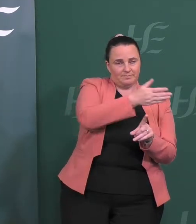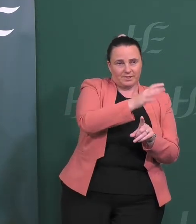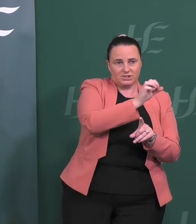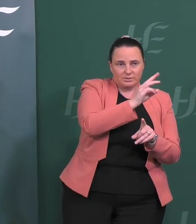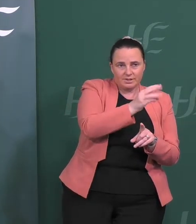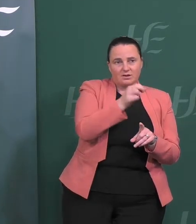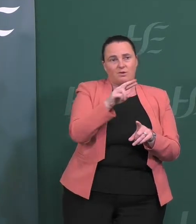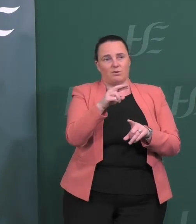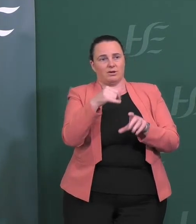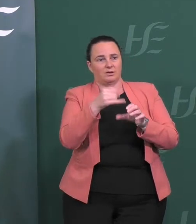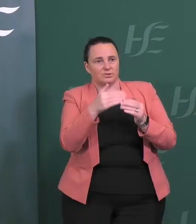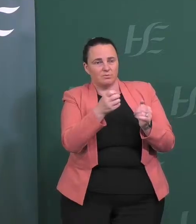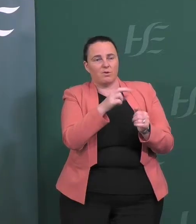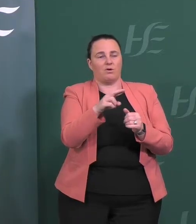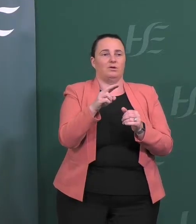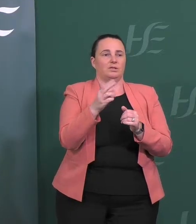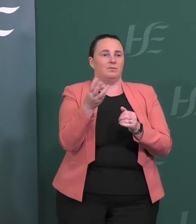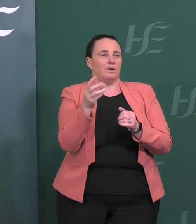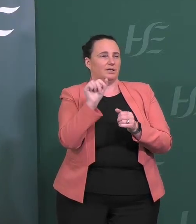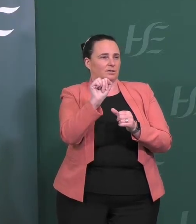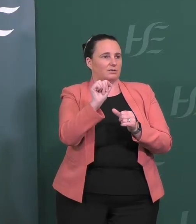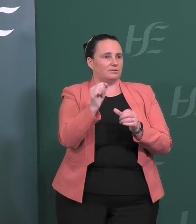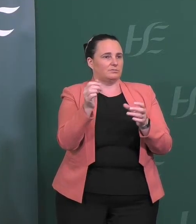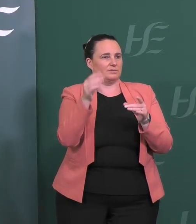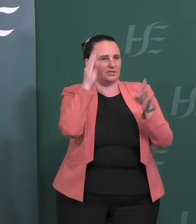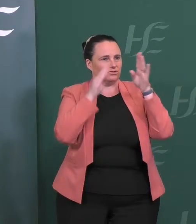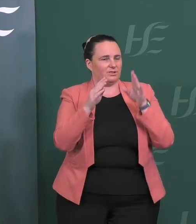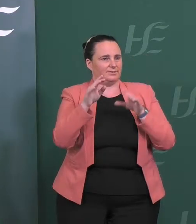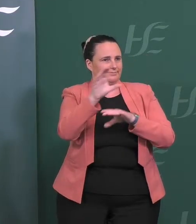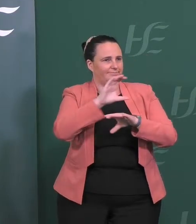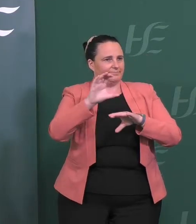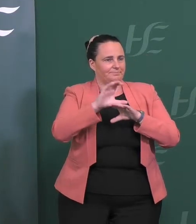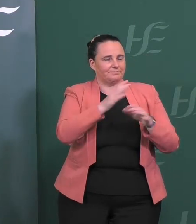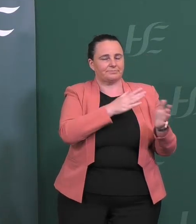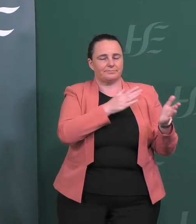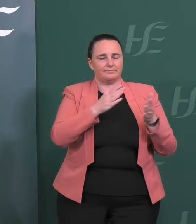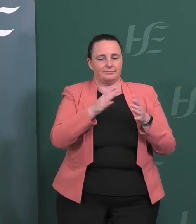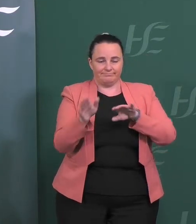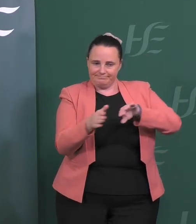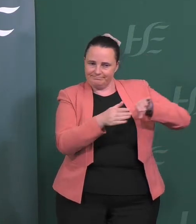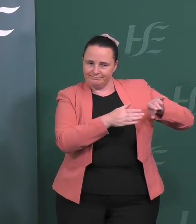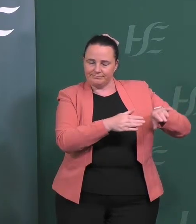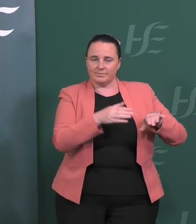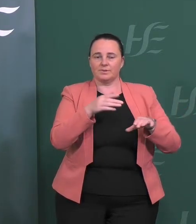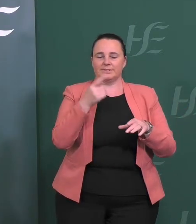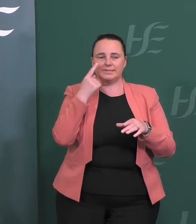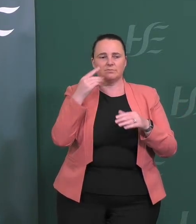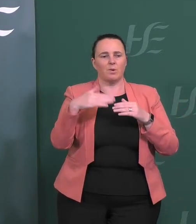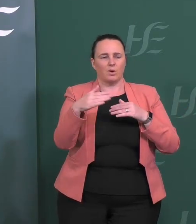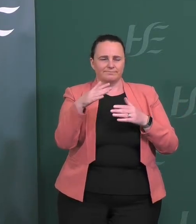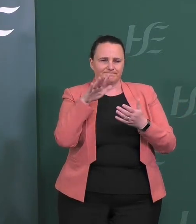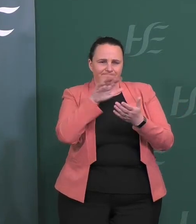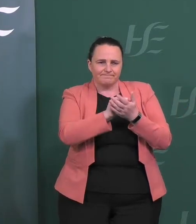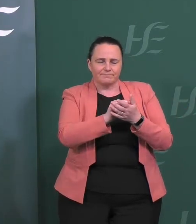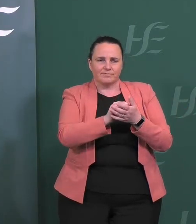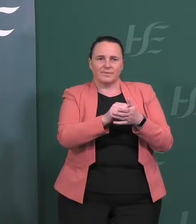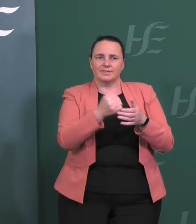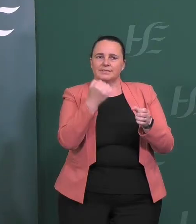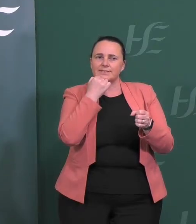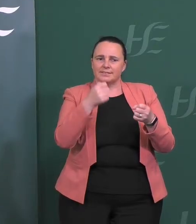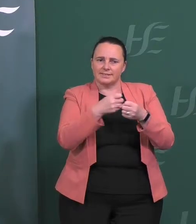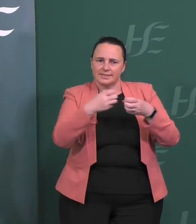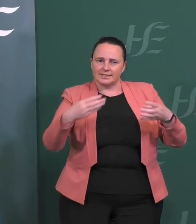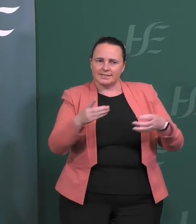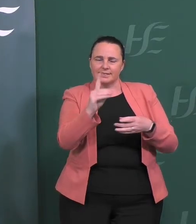Just a brief reference to an ongoing process that we're engaged in, which is to capture further data, particularly to try to understand impact